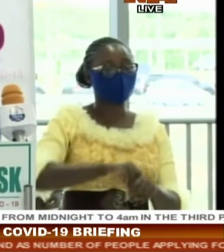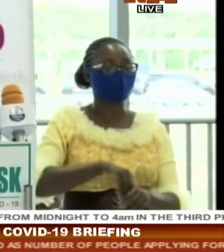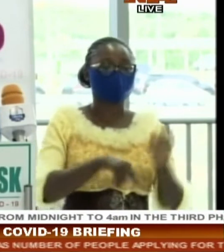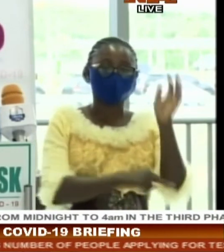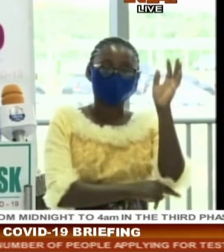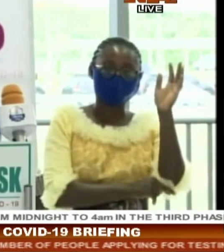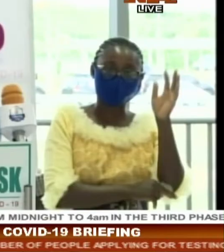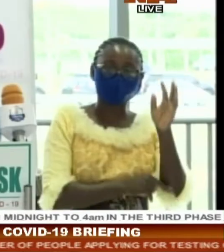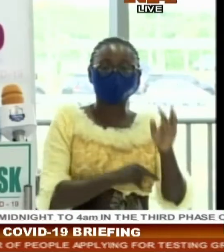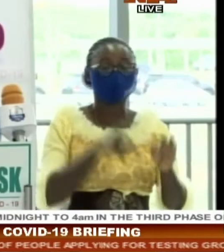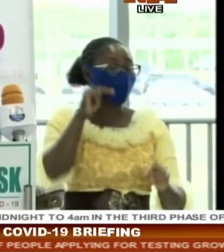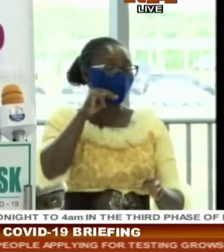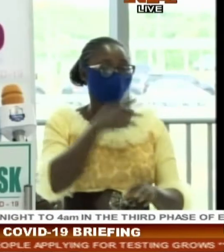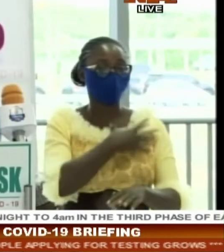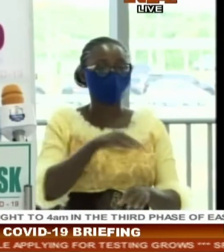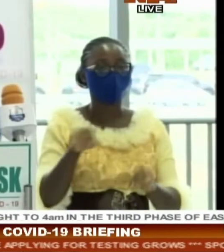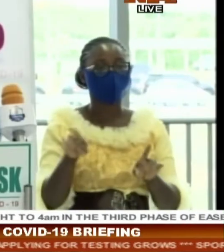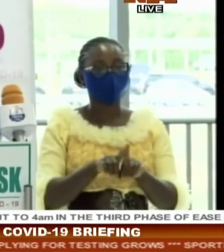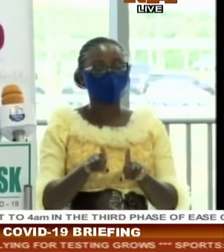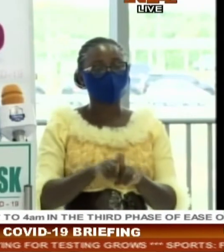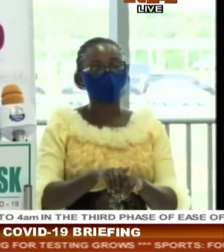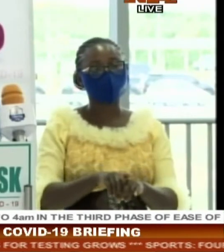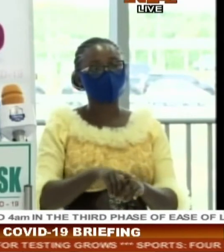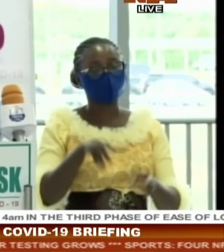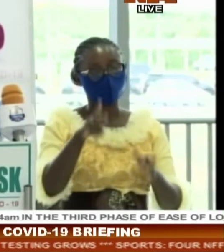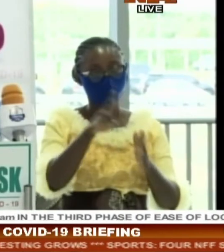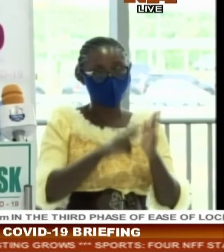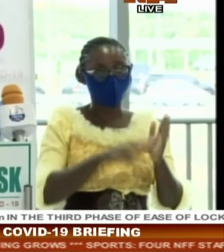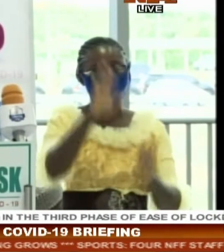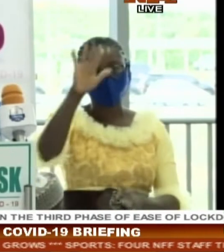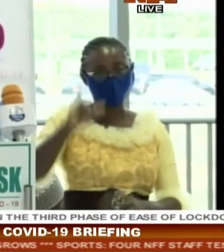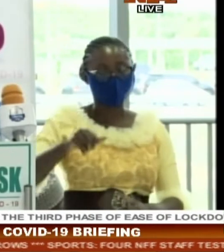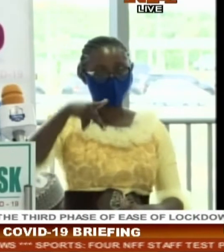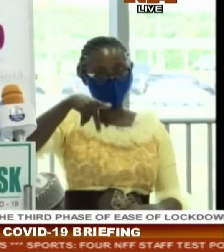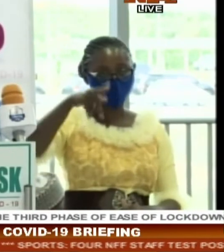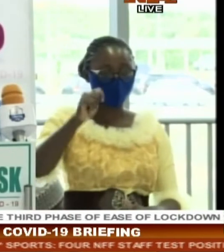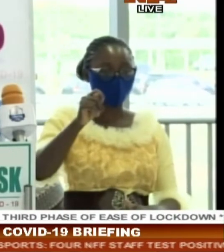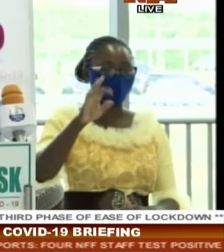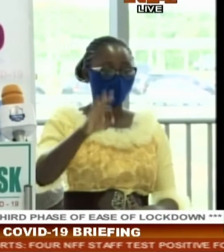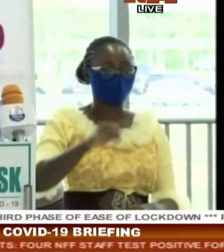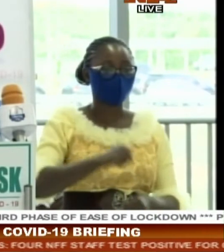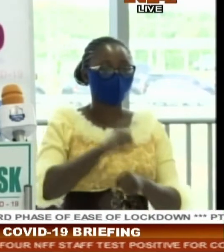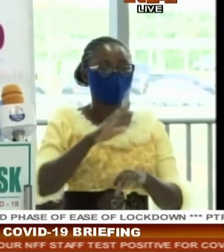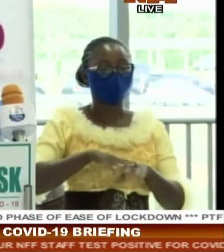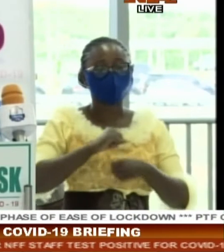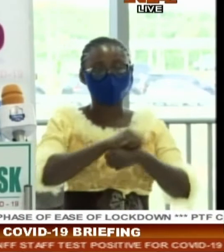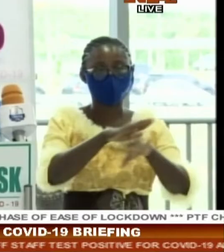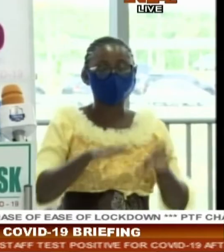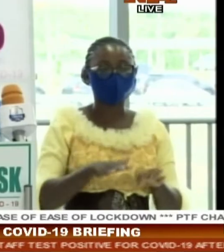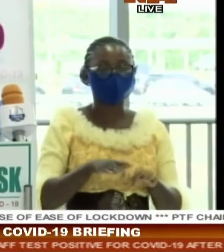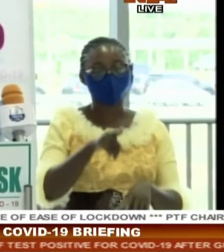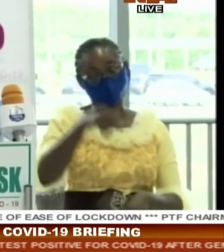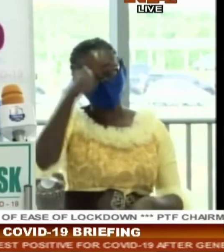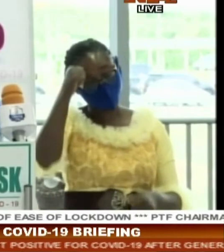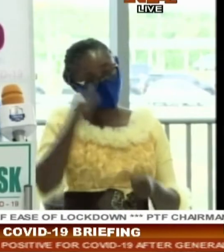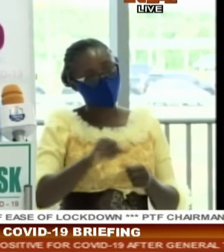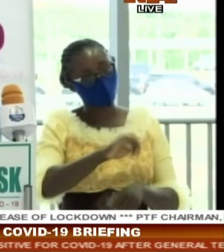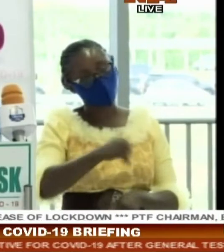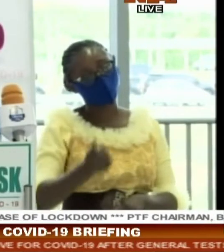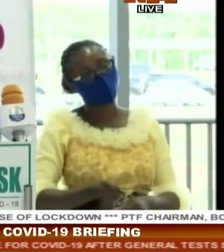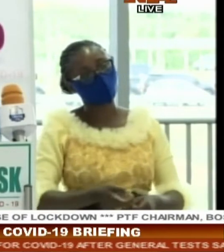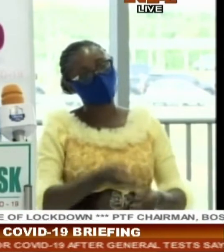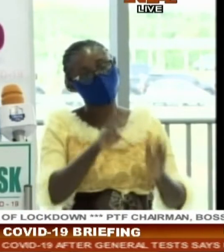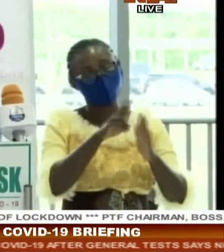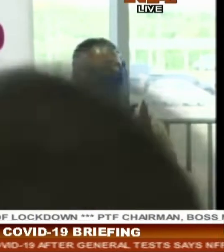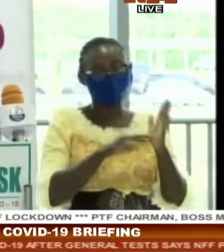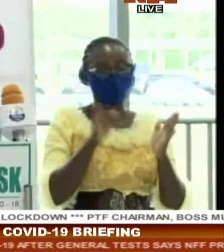course the guidelines by COVID-19 task force, and then by other guidelines as restrictions that